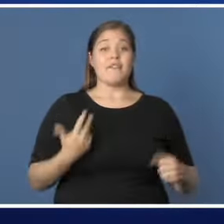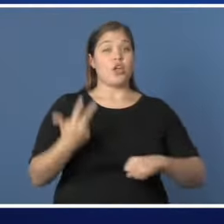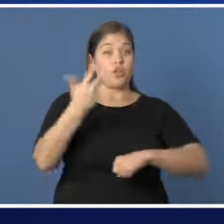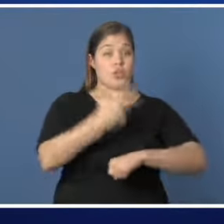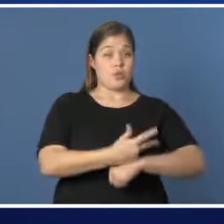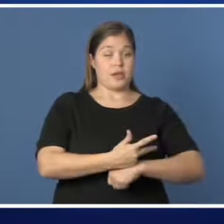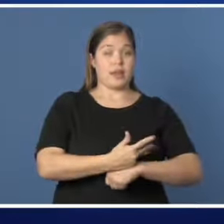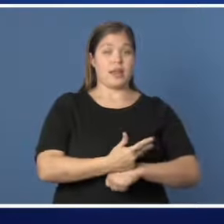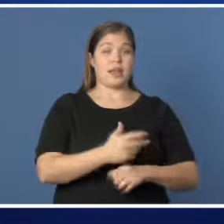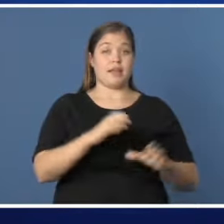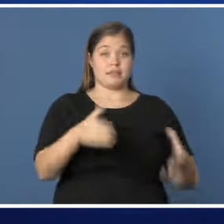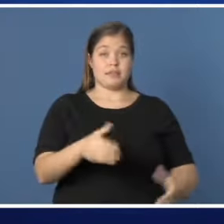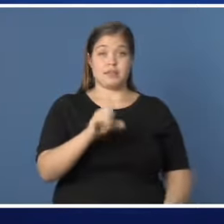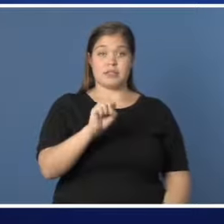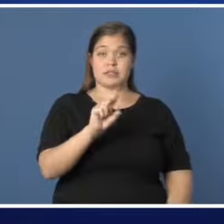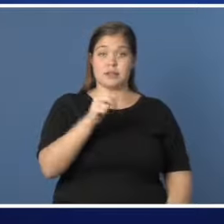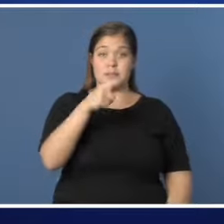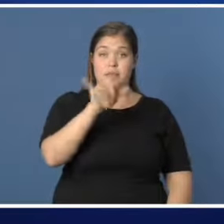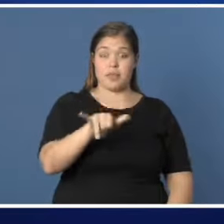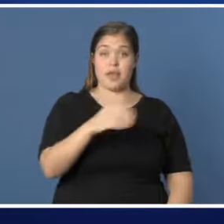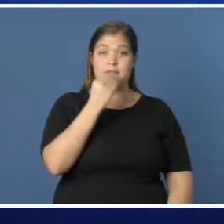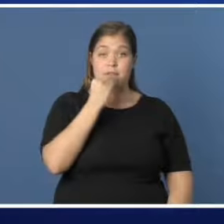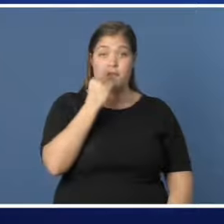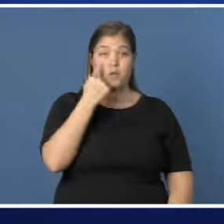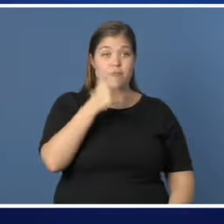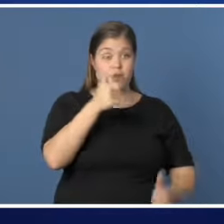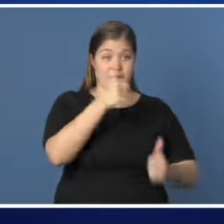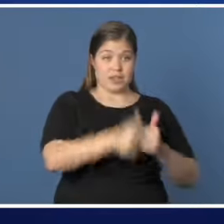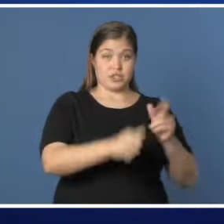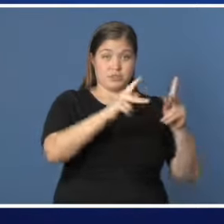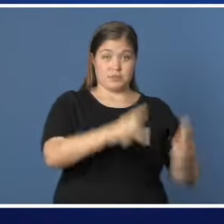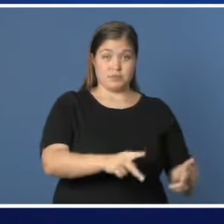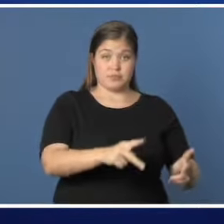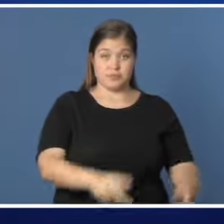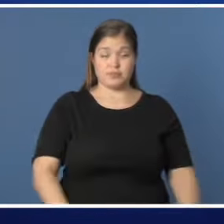Store at least a 3-day supply of non-perishable food.